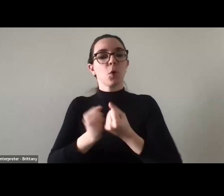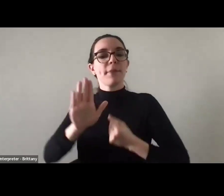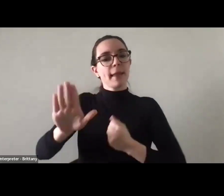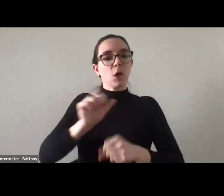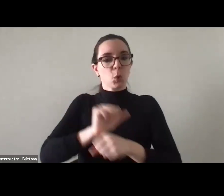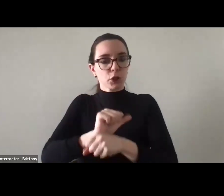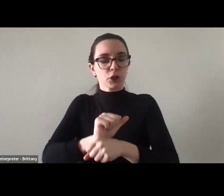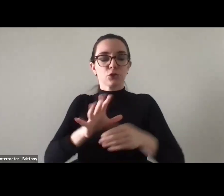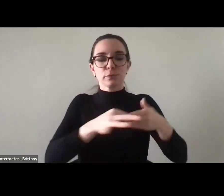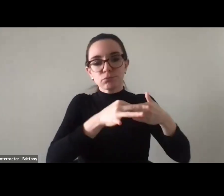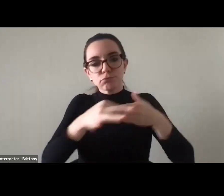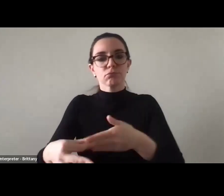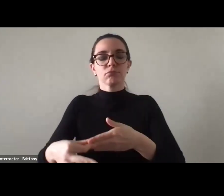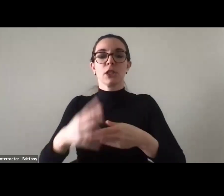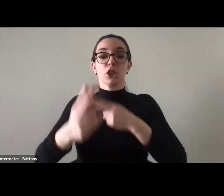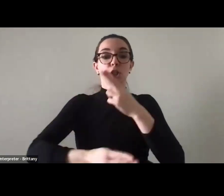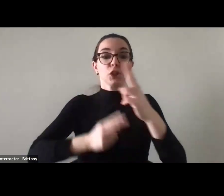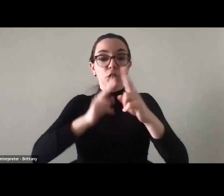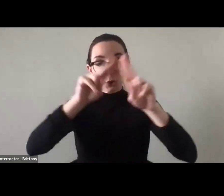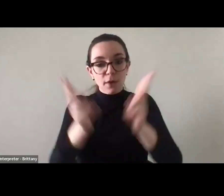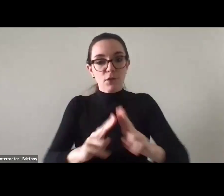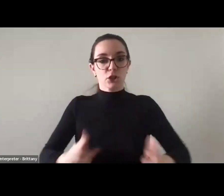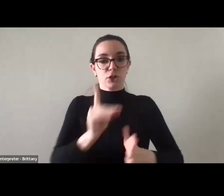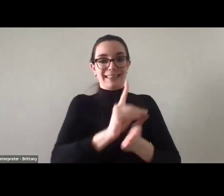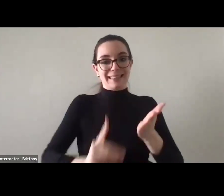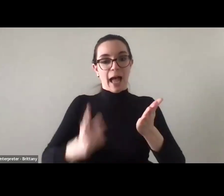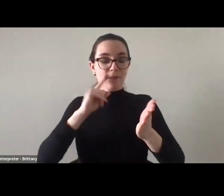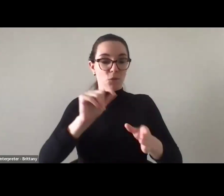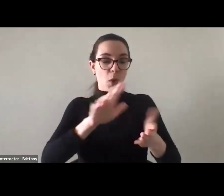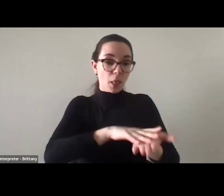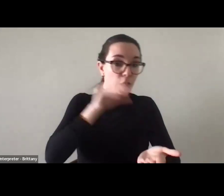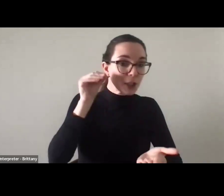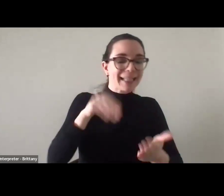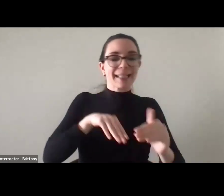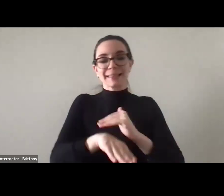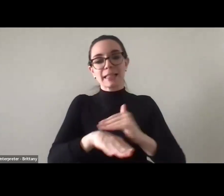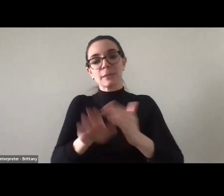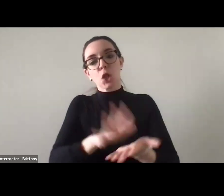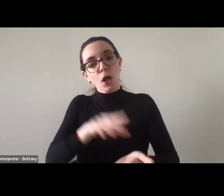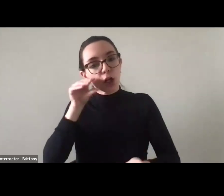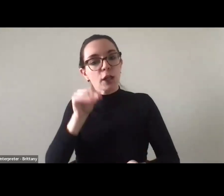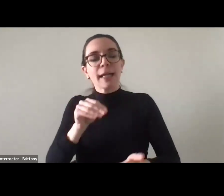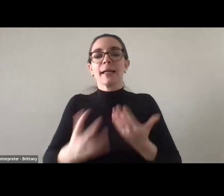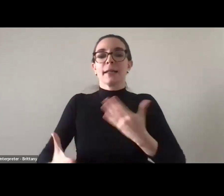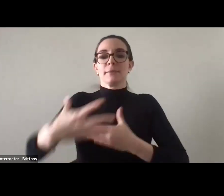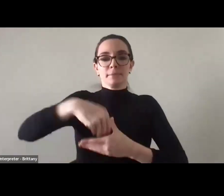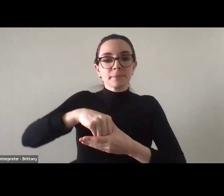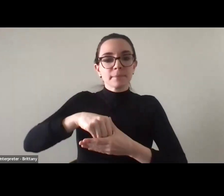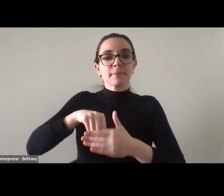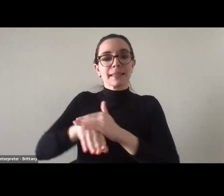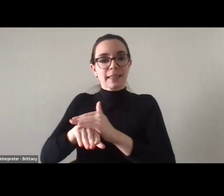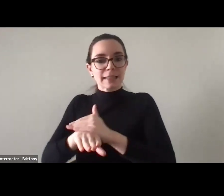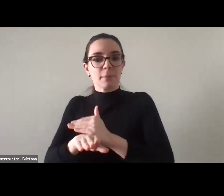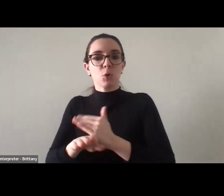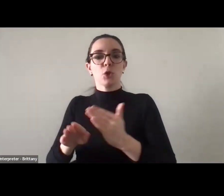drive universal design for learning, accessible learning, inclusive design supports accessible technology,